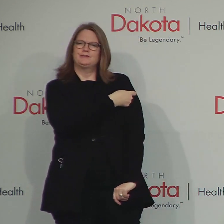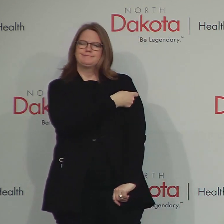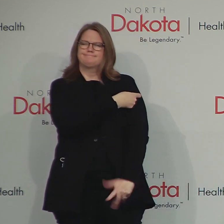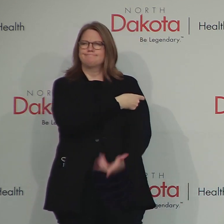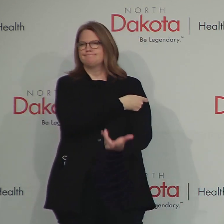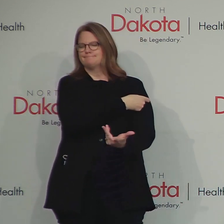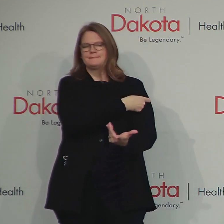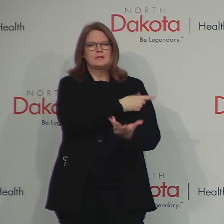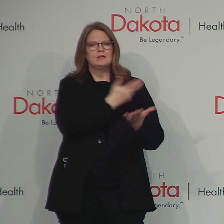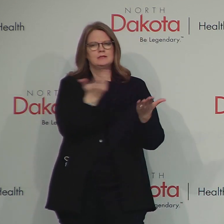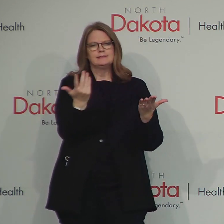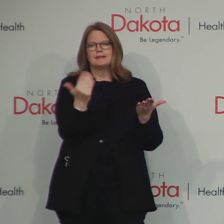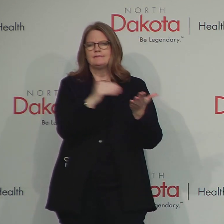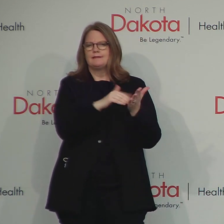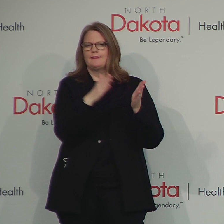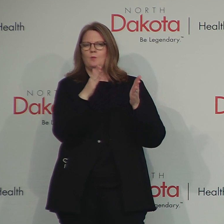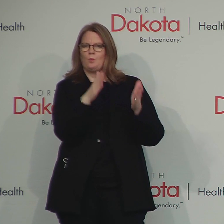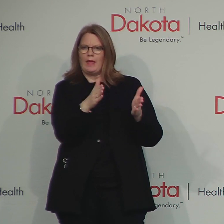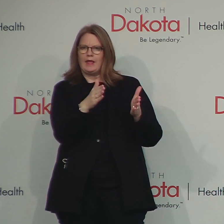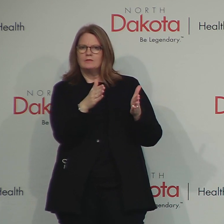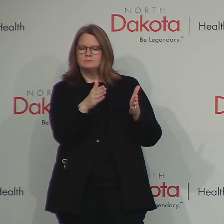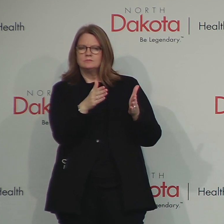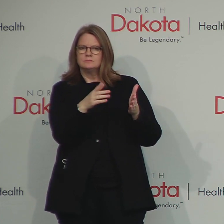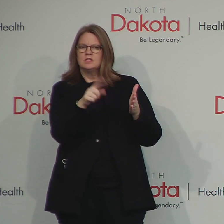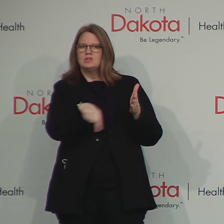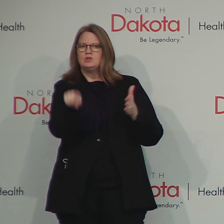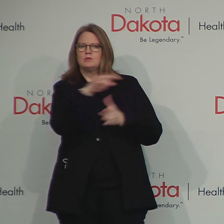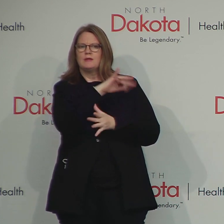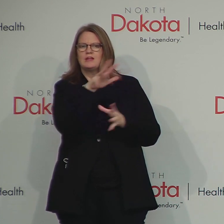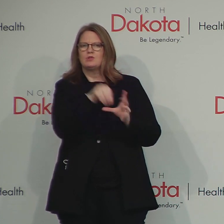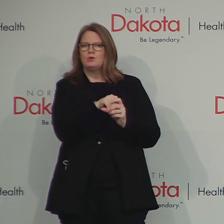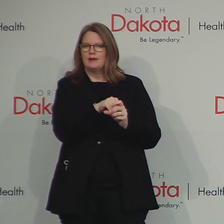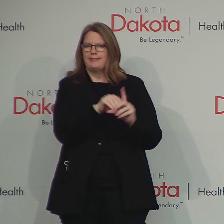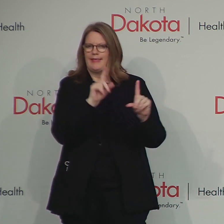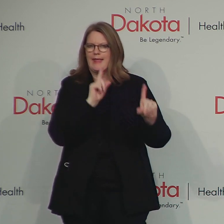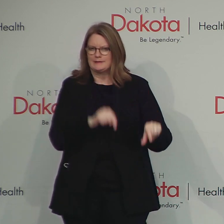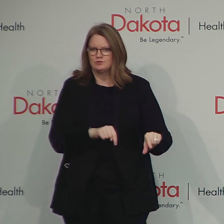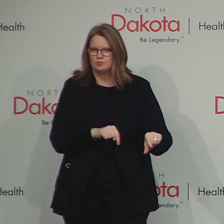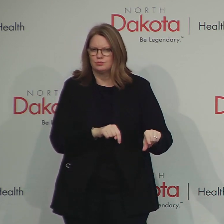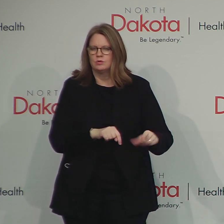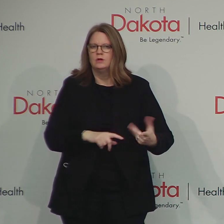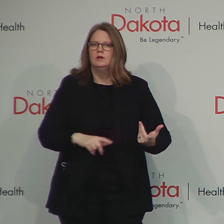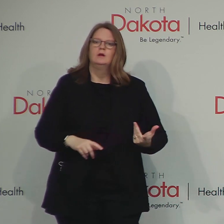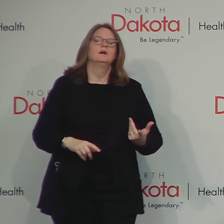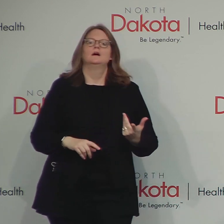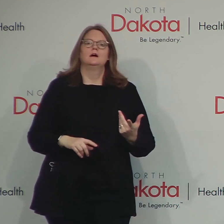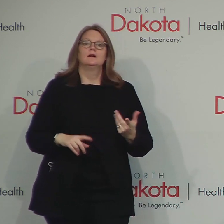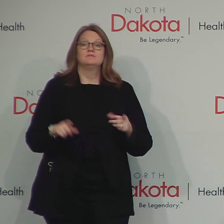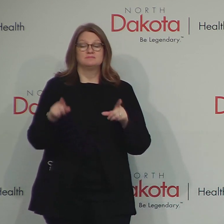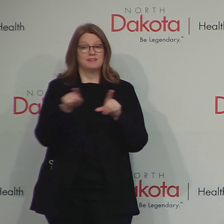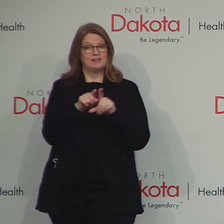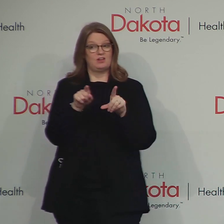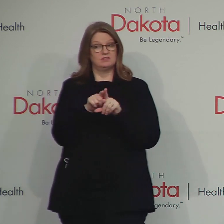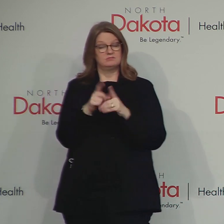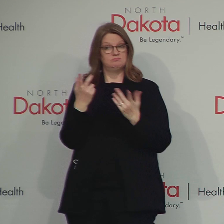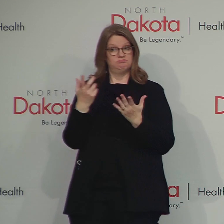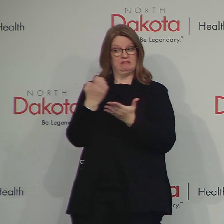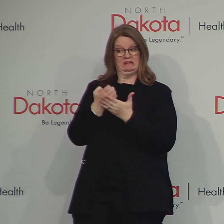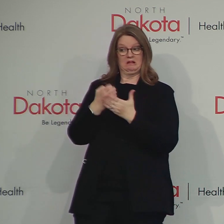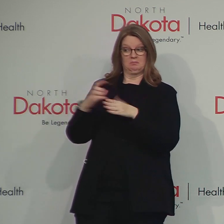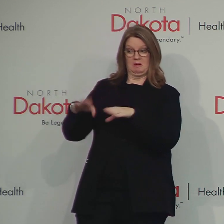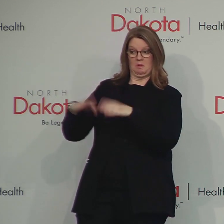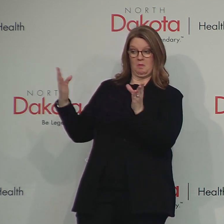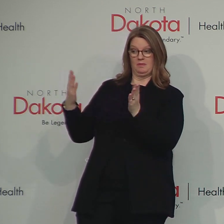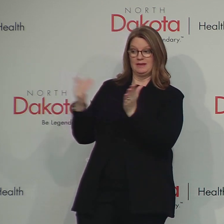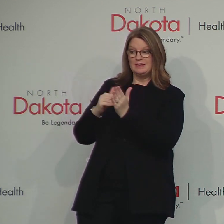another way that you can be part of the solution, you can help, get our economy back open and keep it open. You can